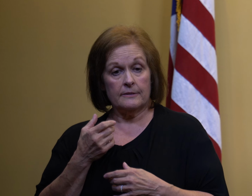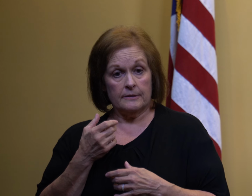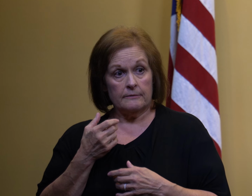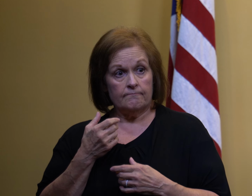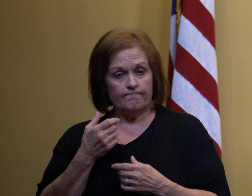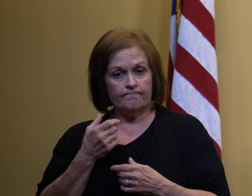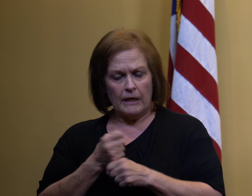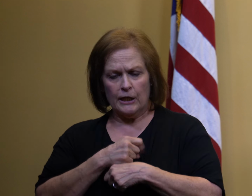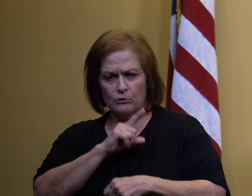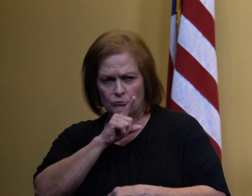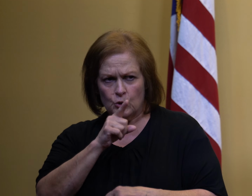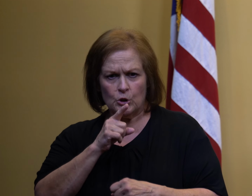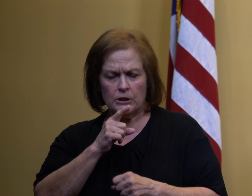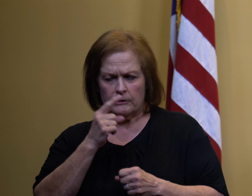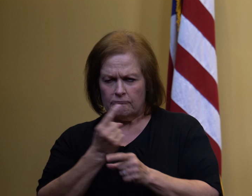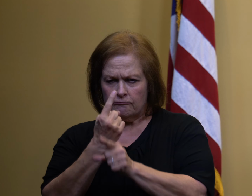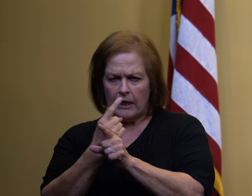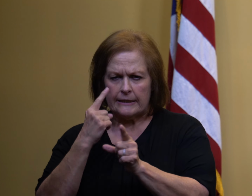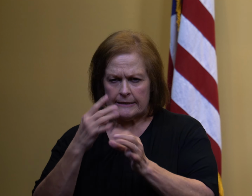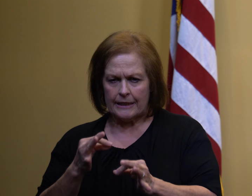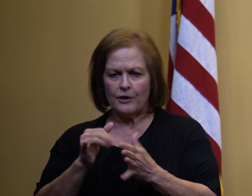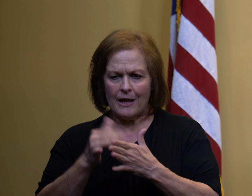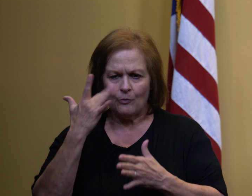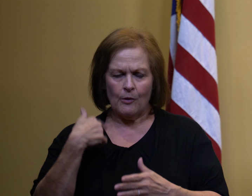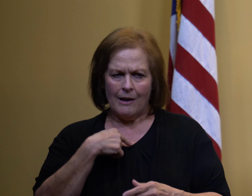I think it just warrants us going a little bit deeper.